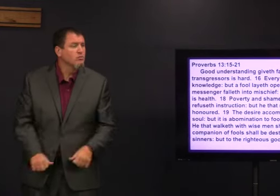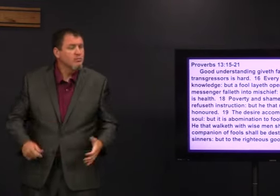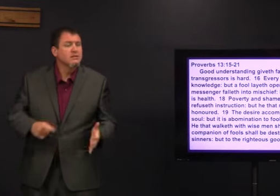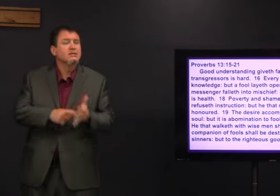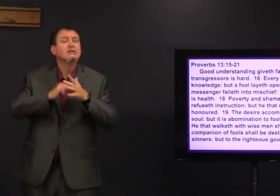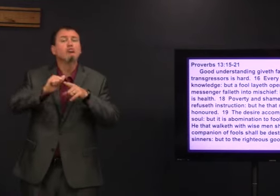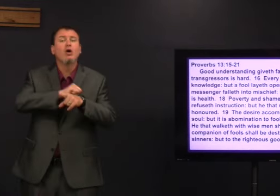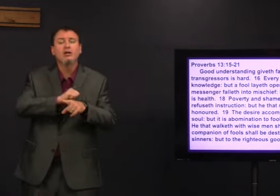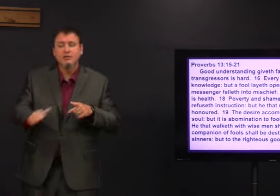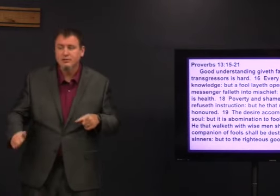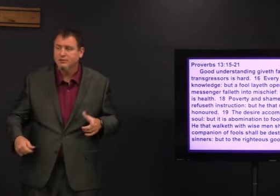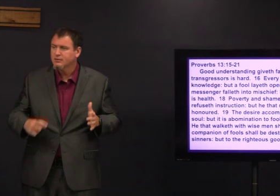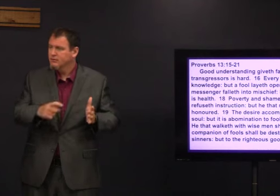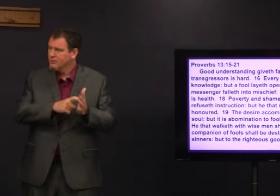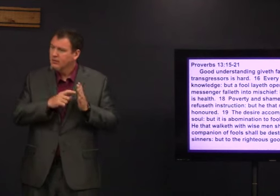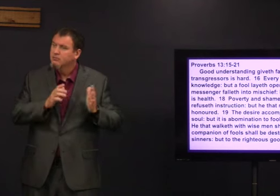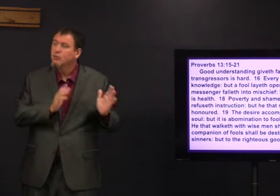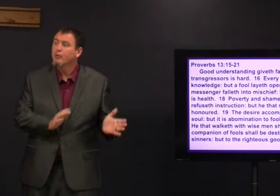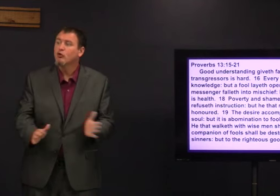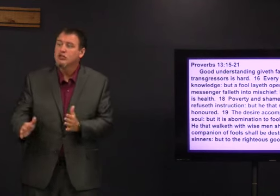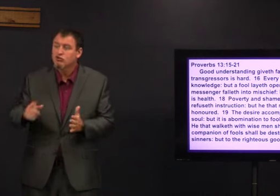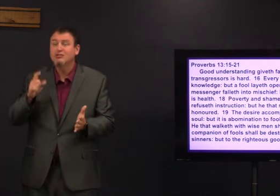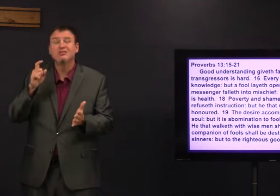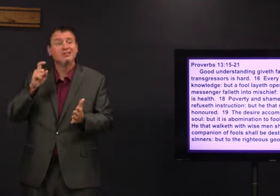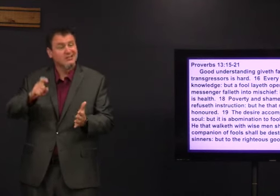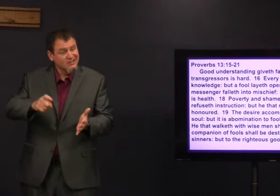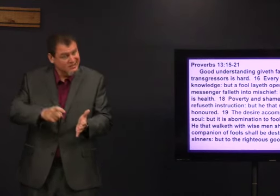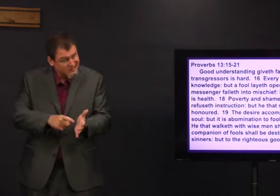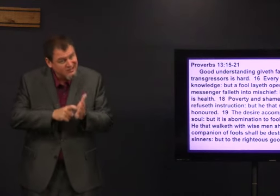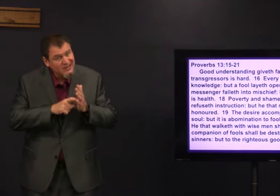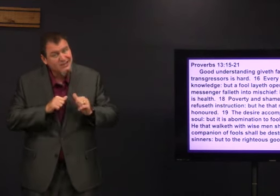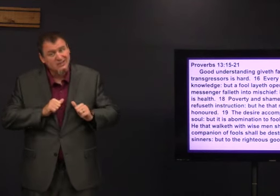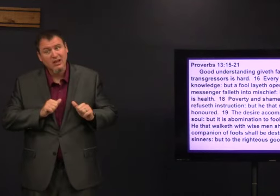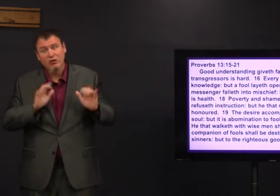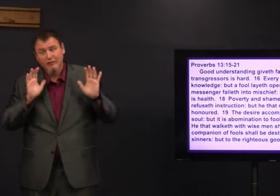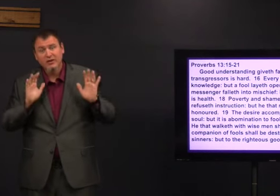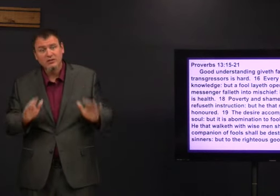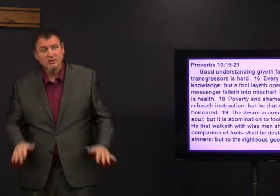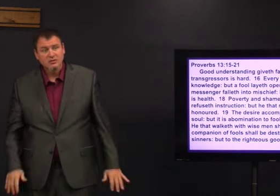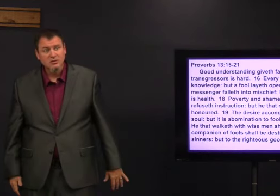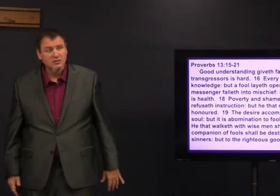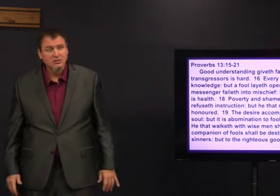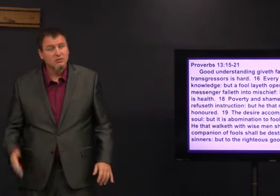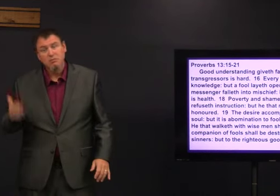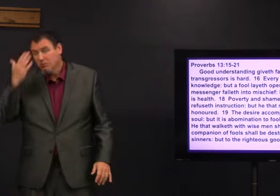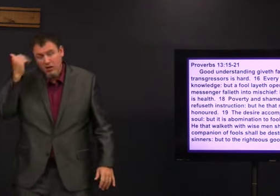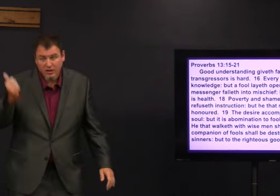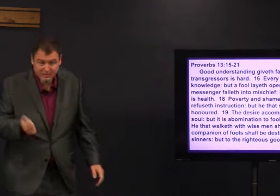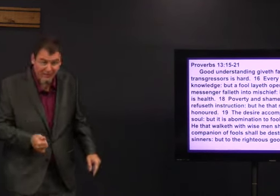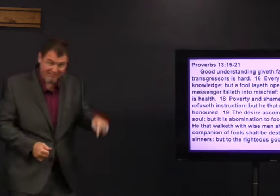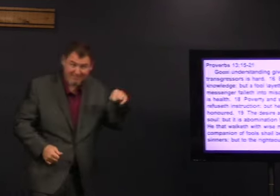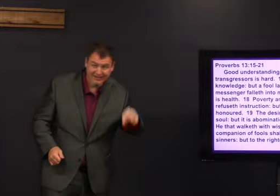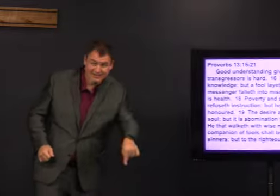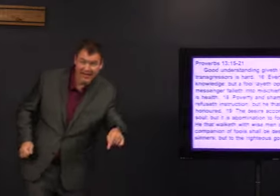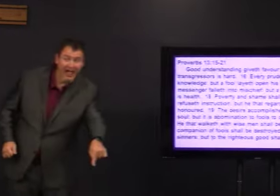And sometimes it requires work and practice, and we have to